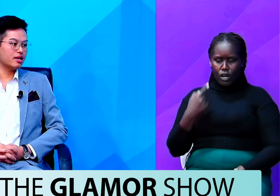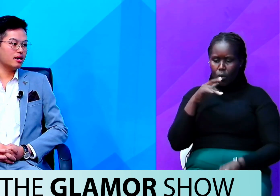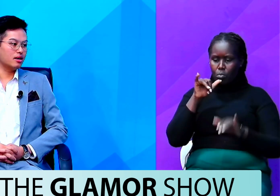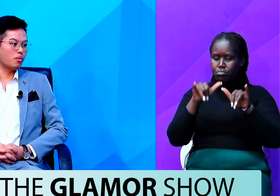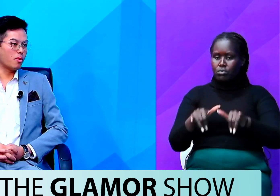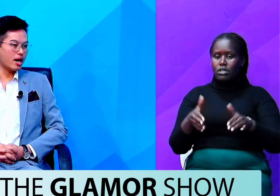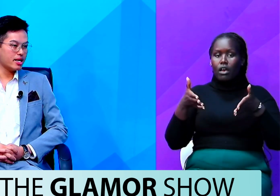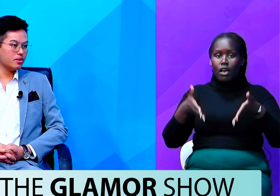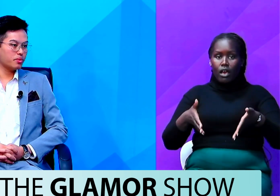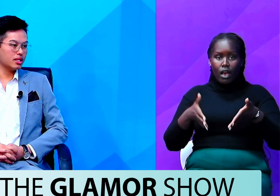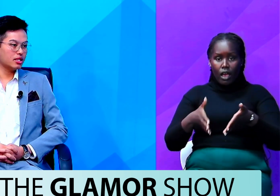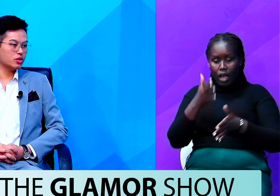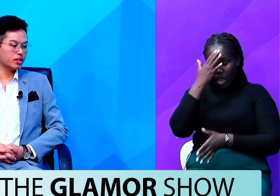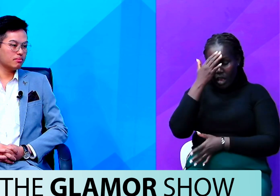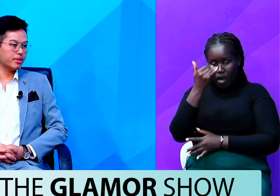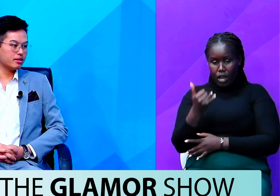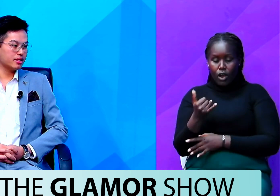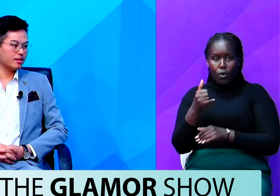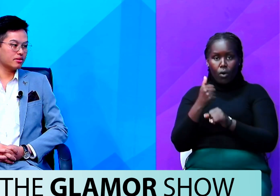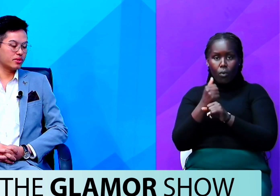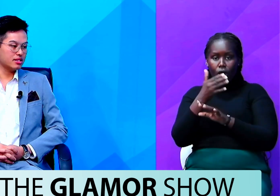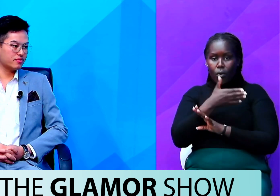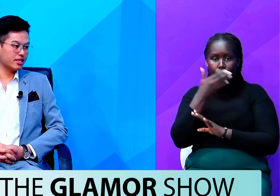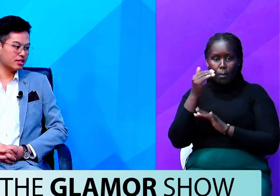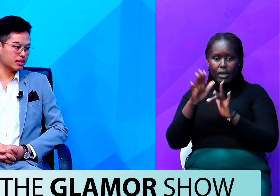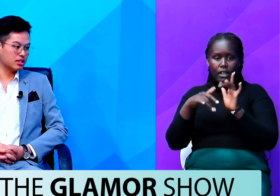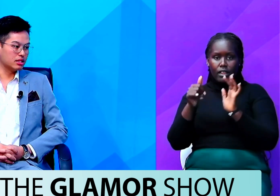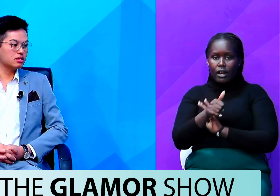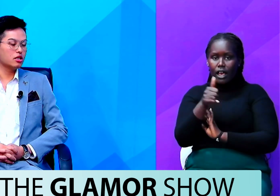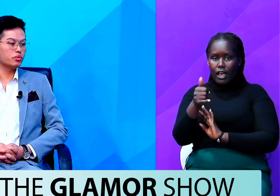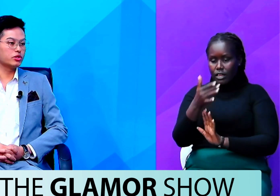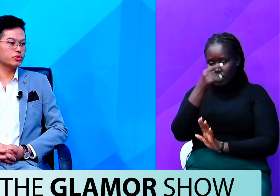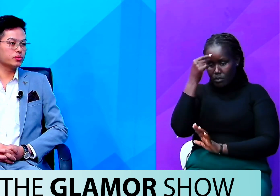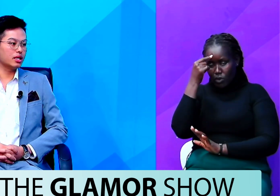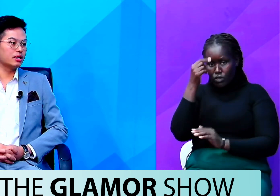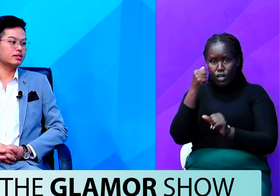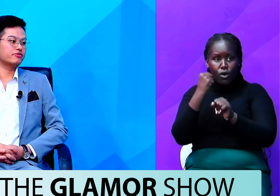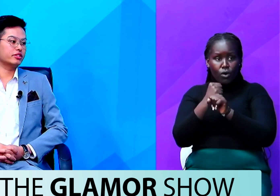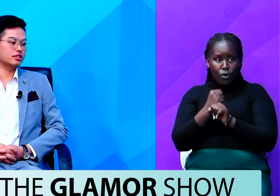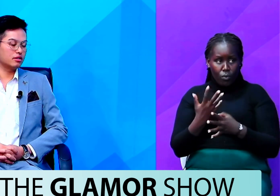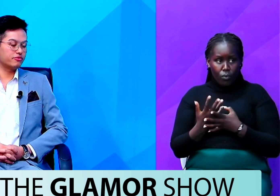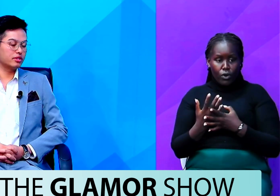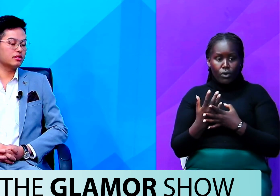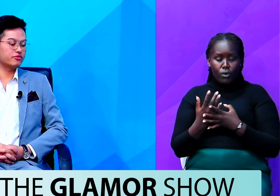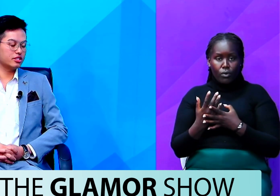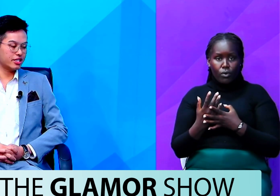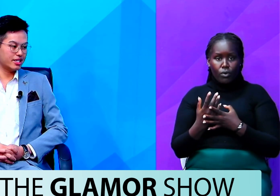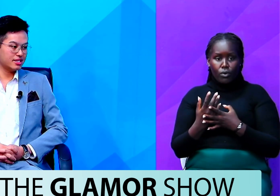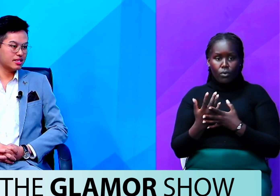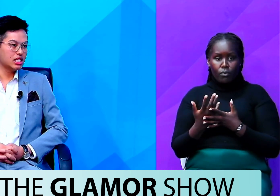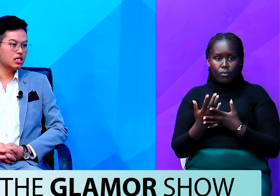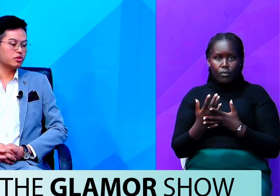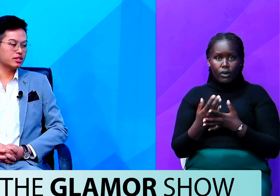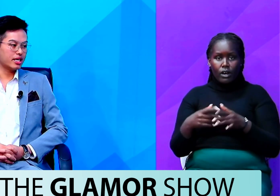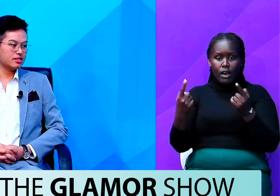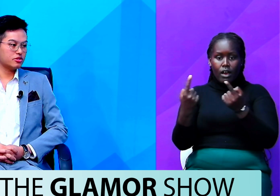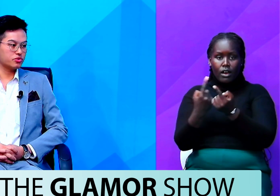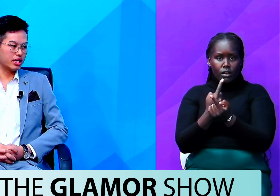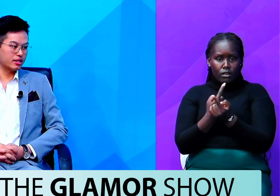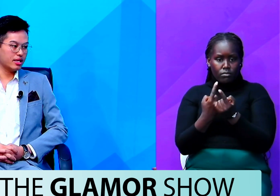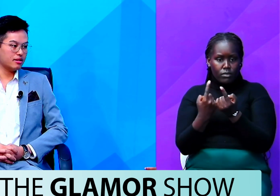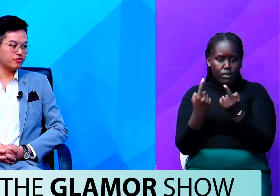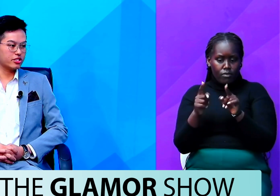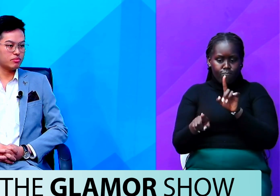And why we doing better than the rest of them is because we do a differentiate products